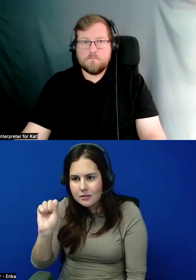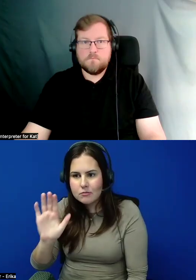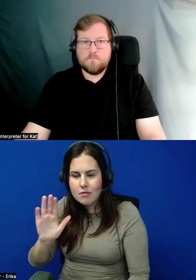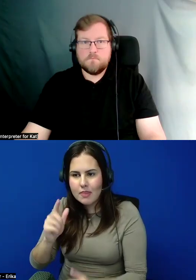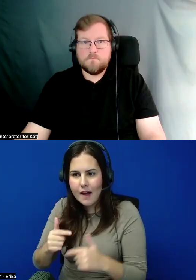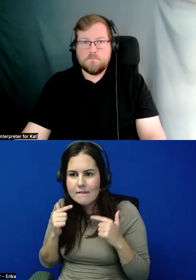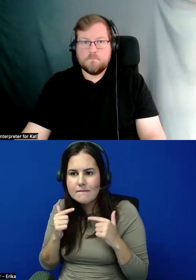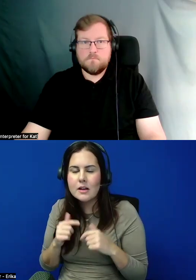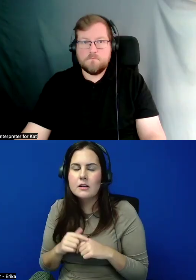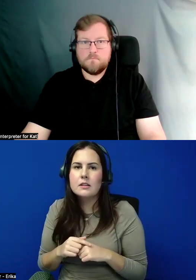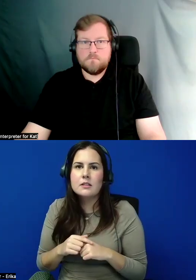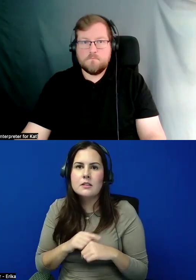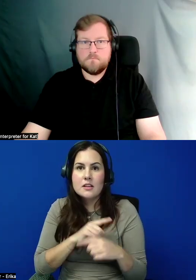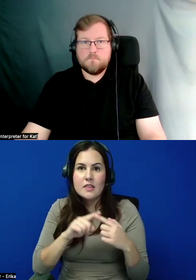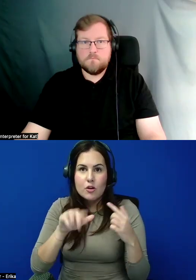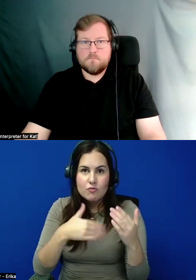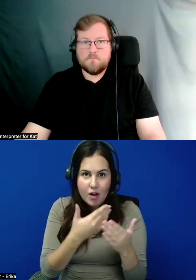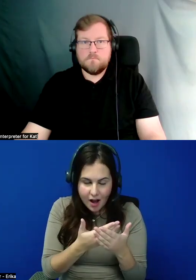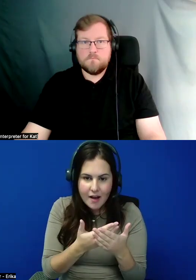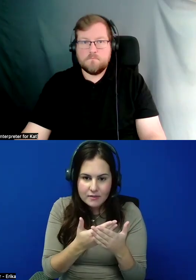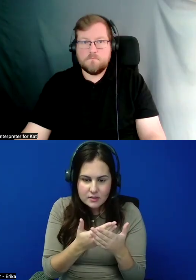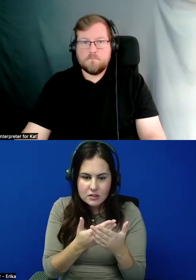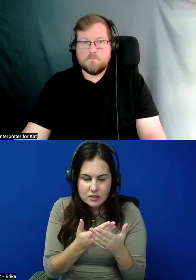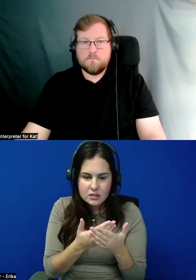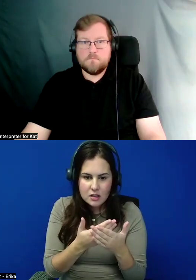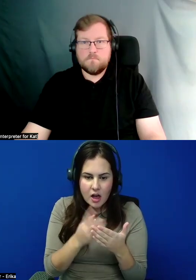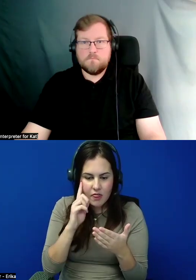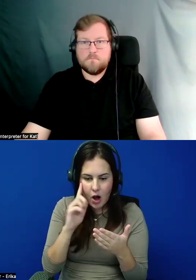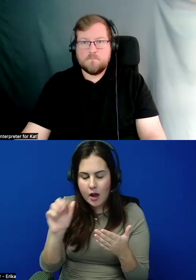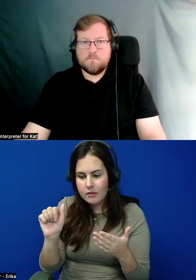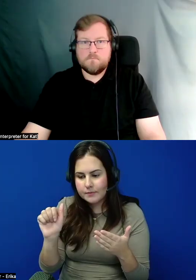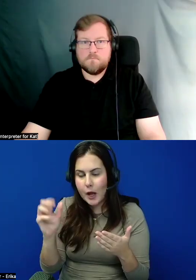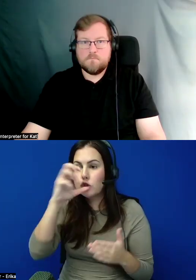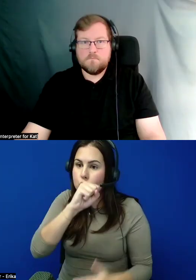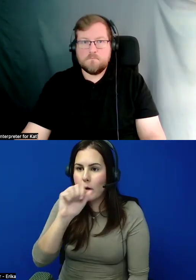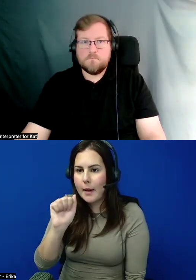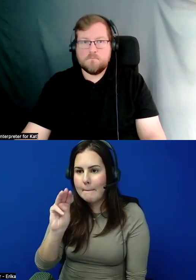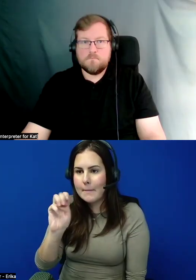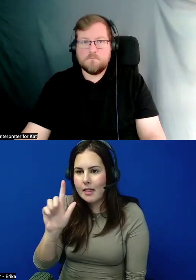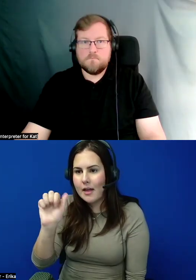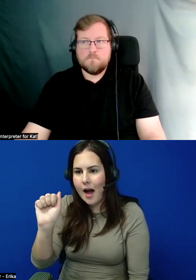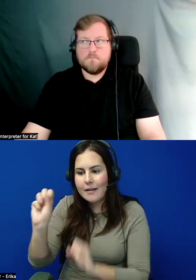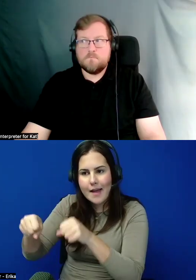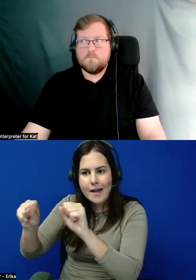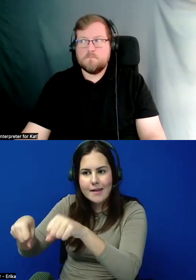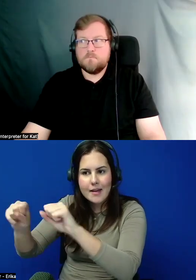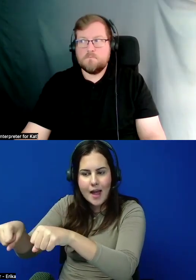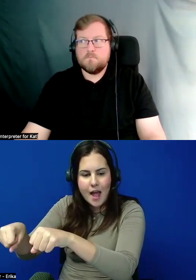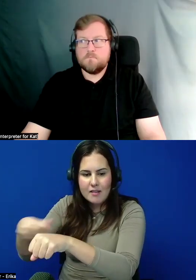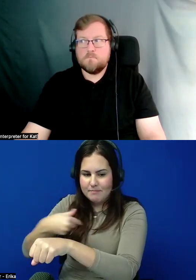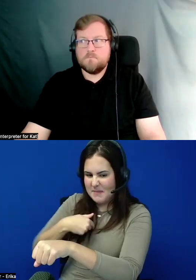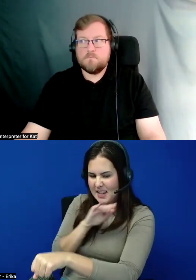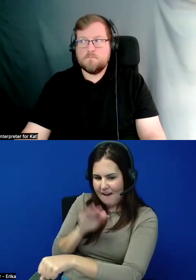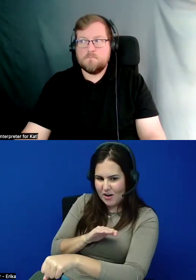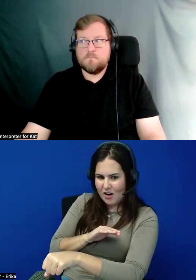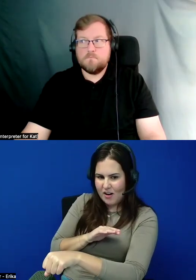that she's always thought that Amelia can do all these things that she can't do, and is kind of learning that she can. And so we